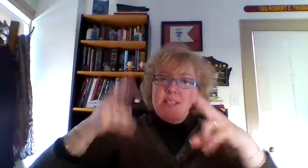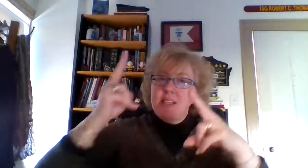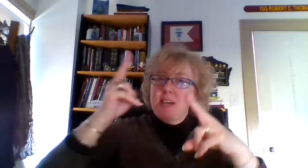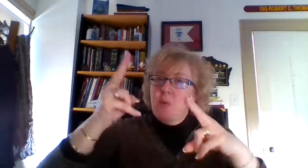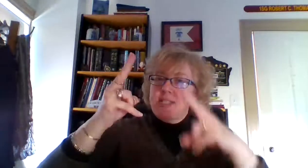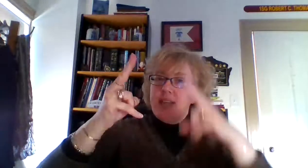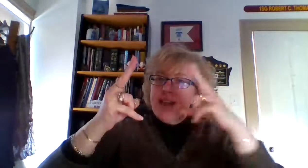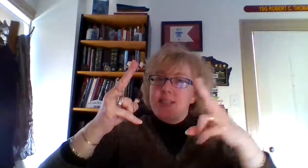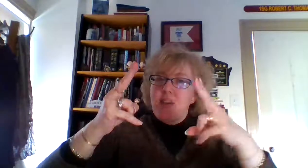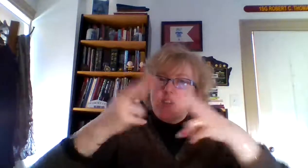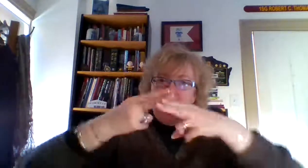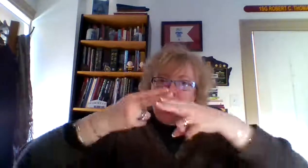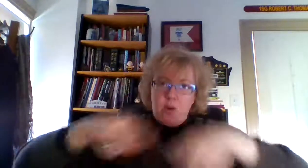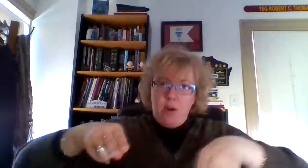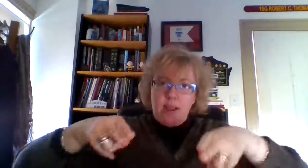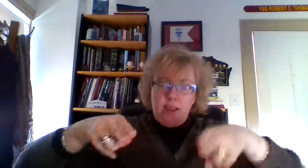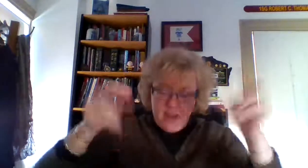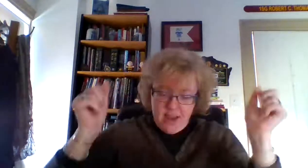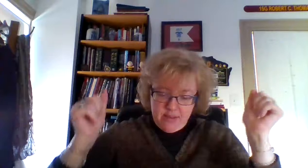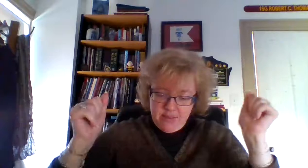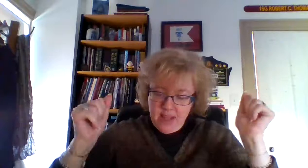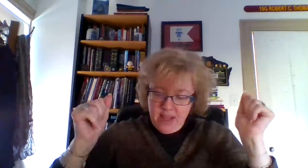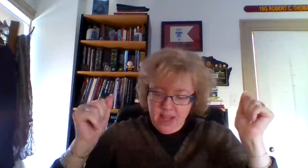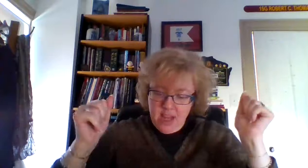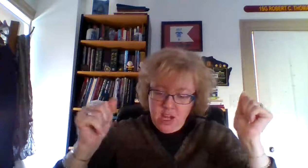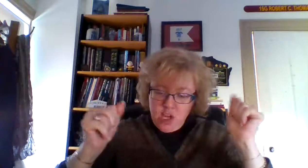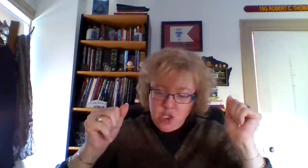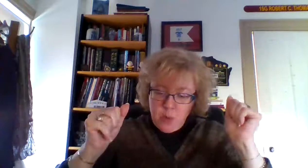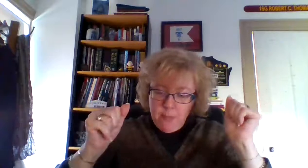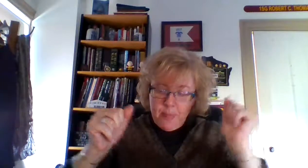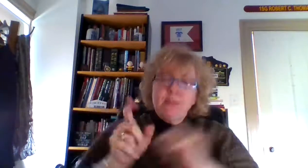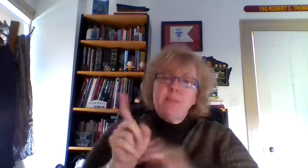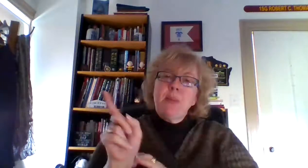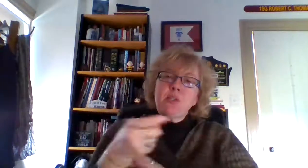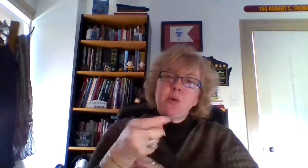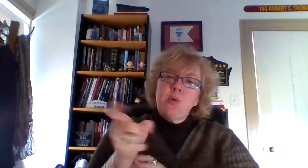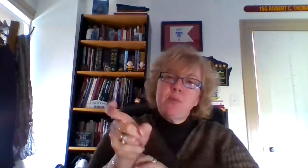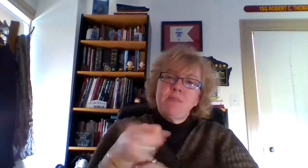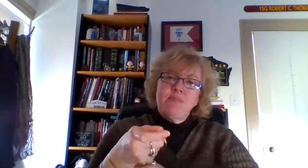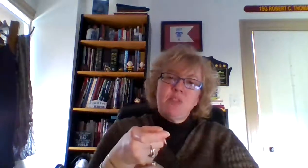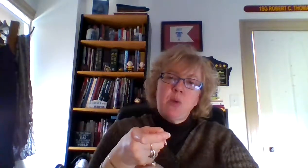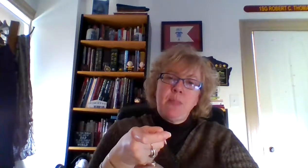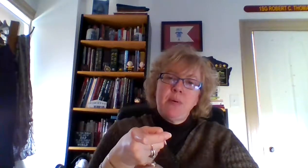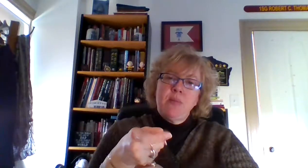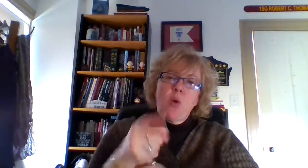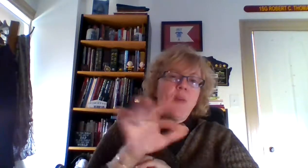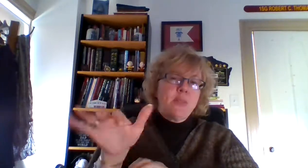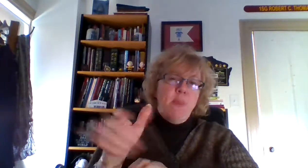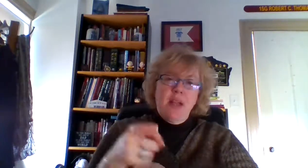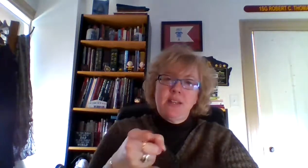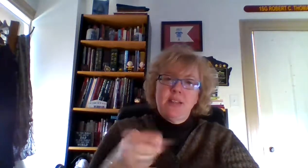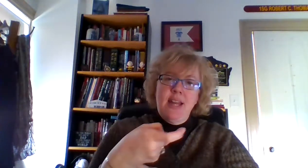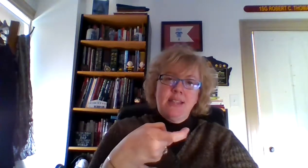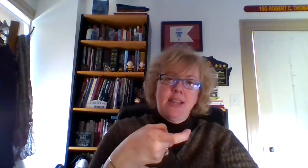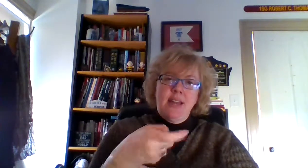the one side to the other side. You're cracking them in half. Shrimp. People do shrimp or they spell it. And it's like kind of